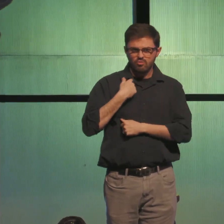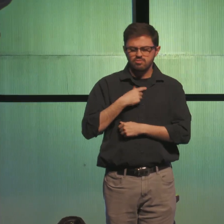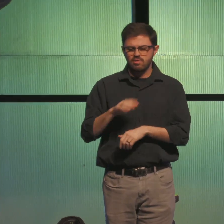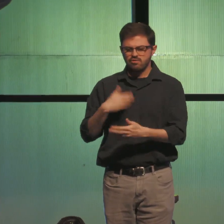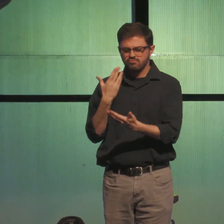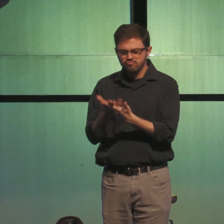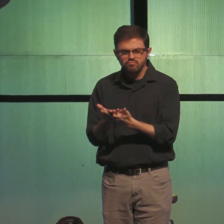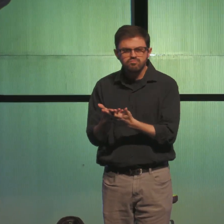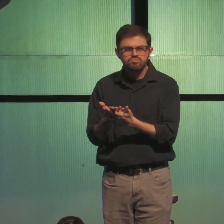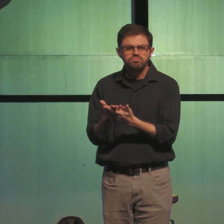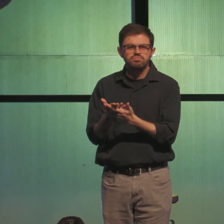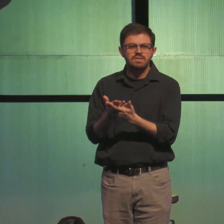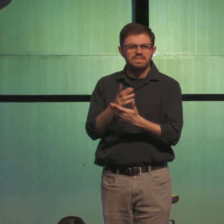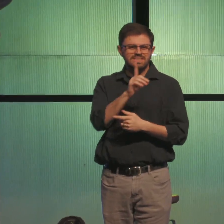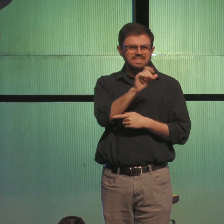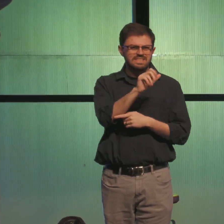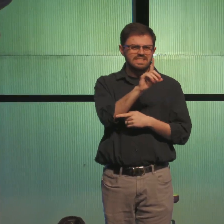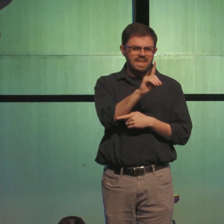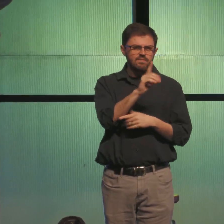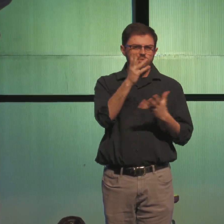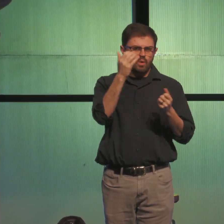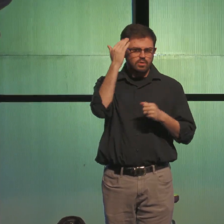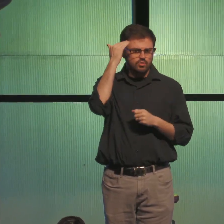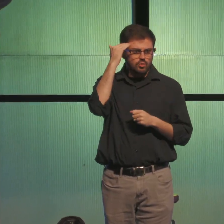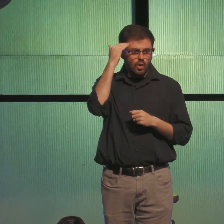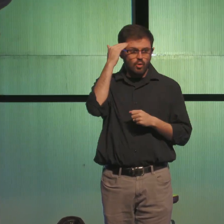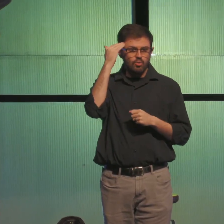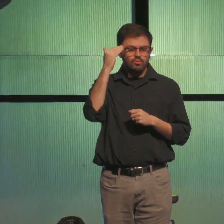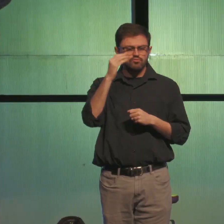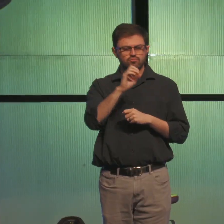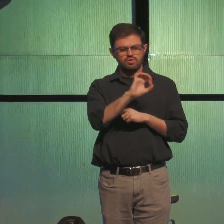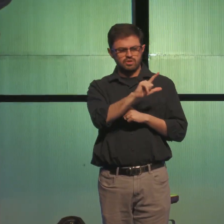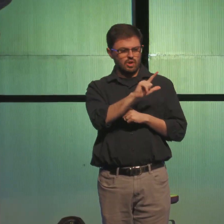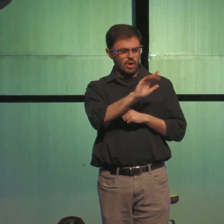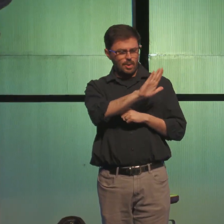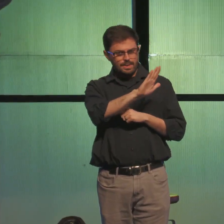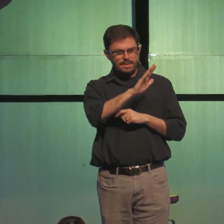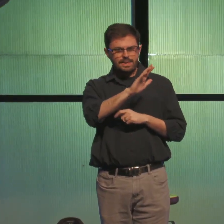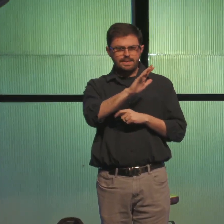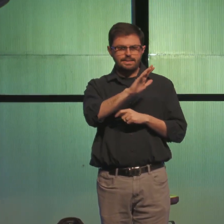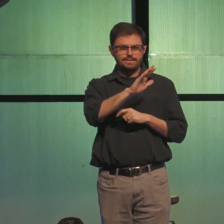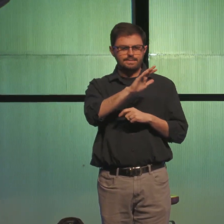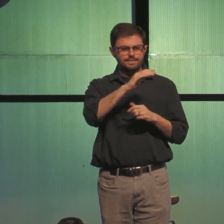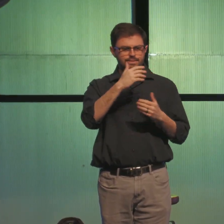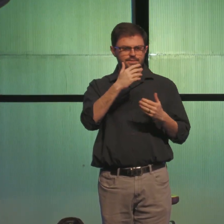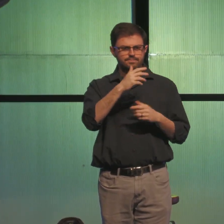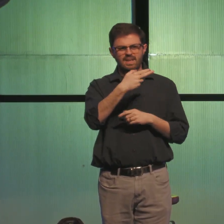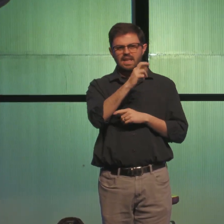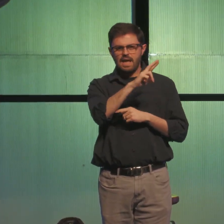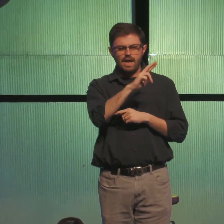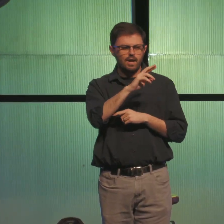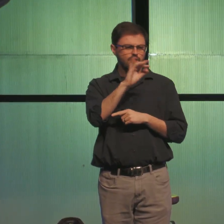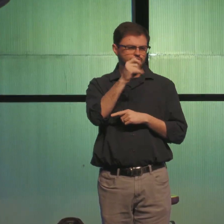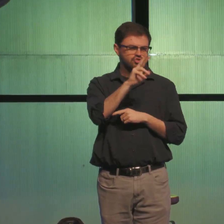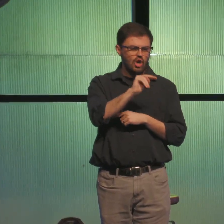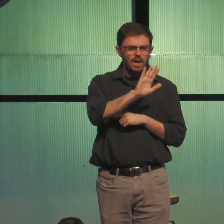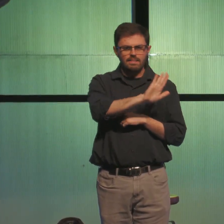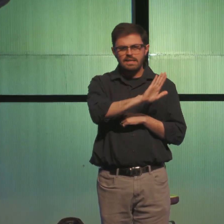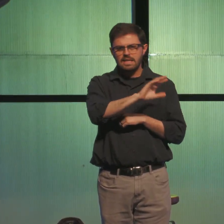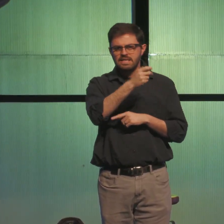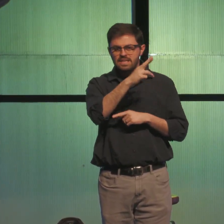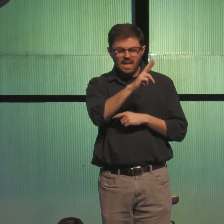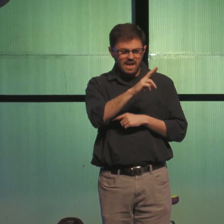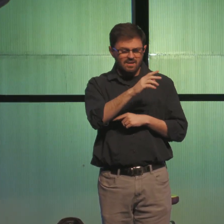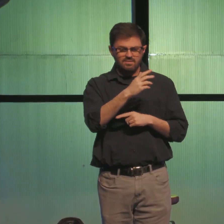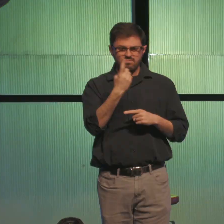know, is there an heir to Saul? Is there an heir to Jonathan for his name's sake? Because Jonathan and